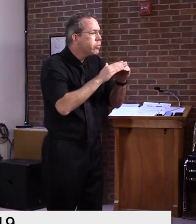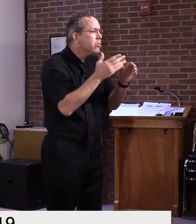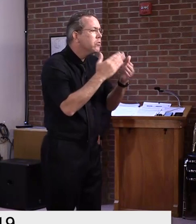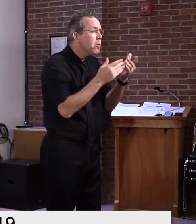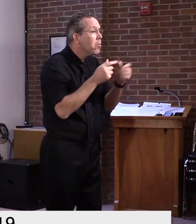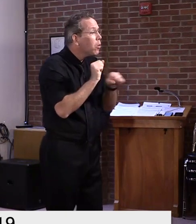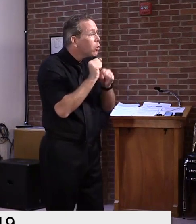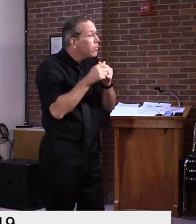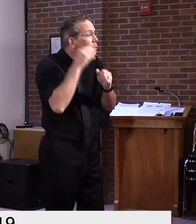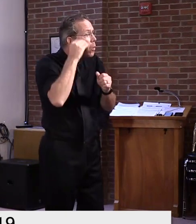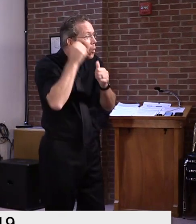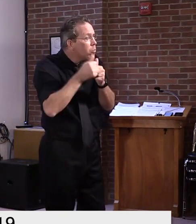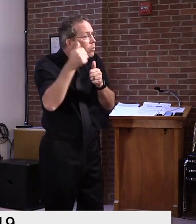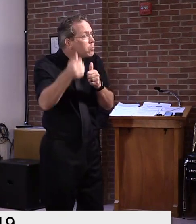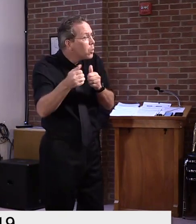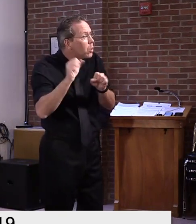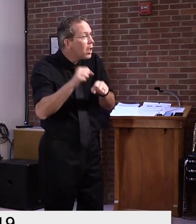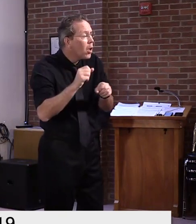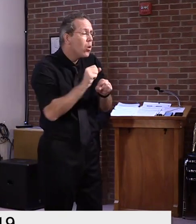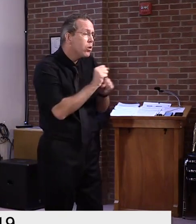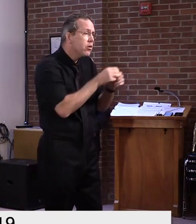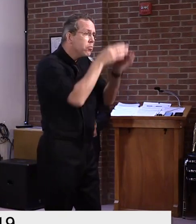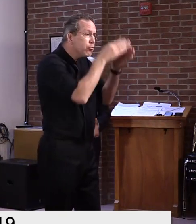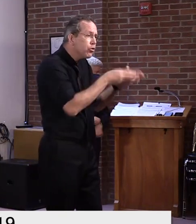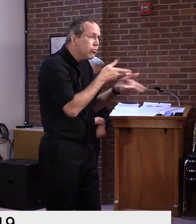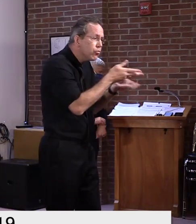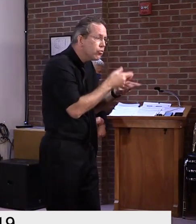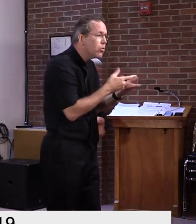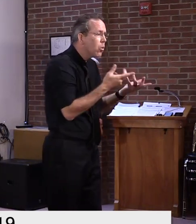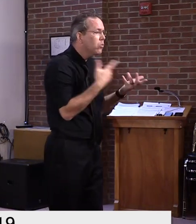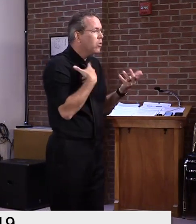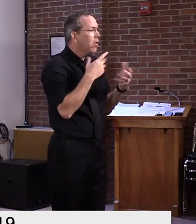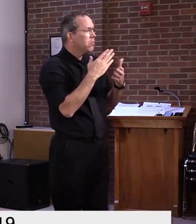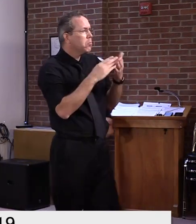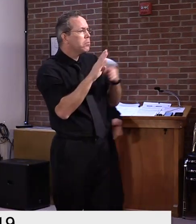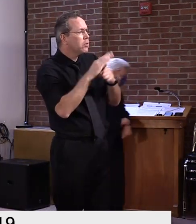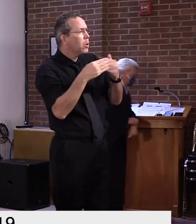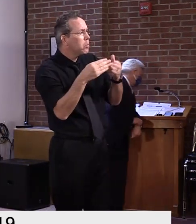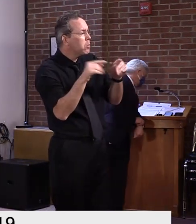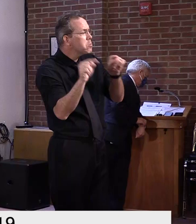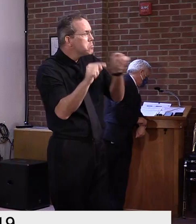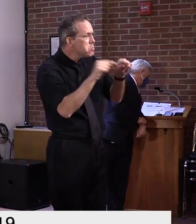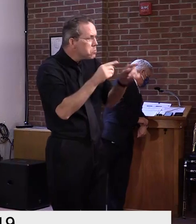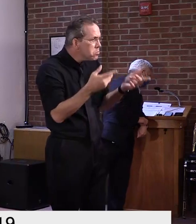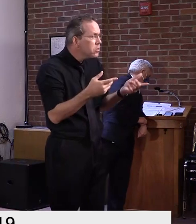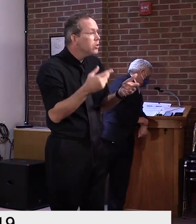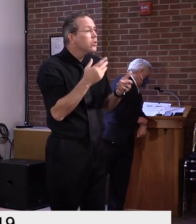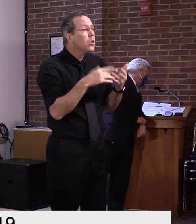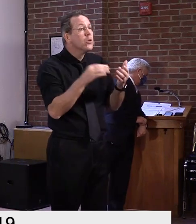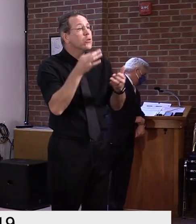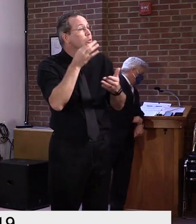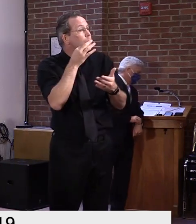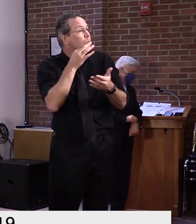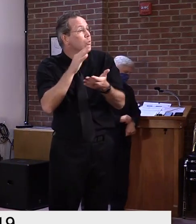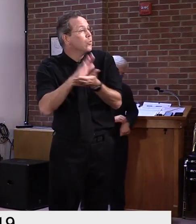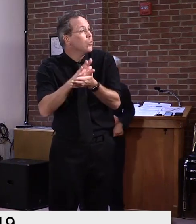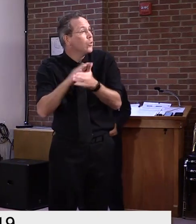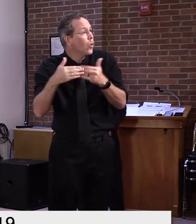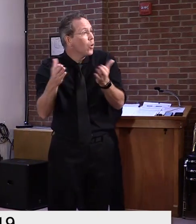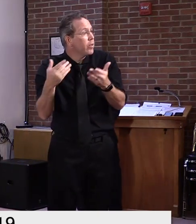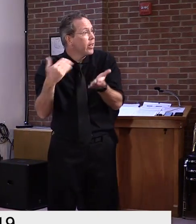people able to go back to work. And certainly as schools reopen in the fall, we'll